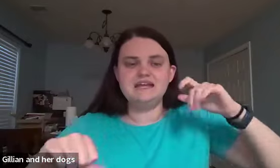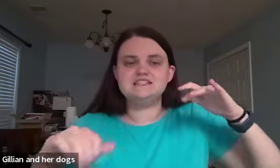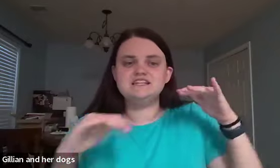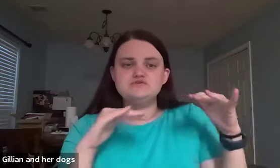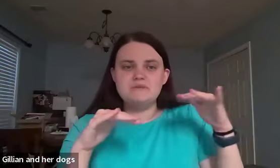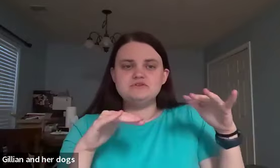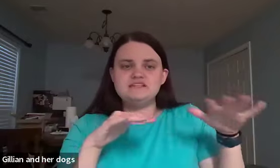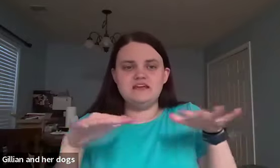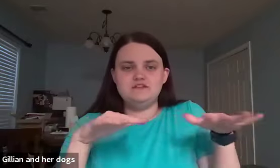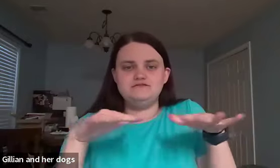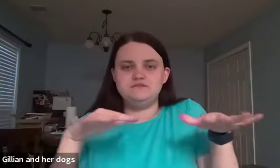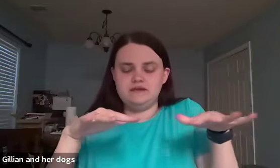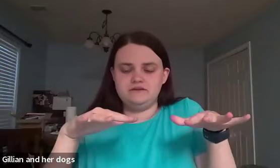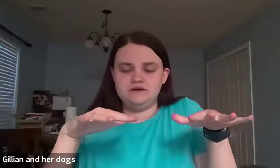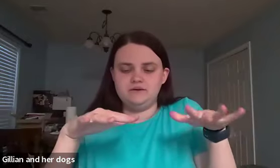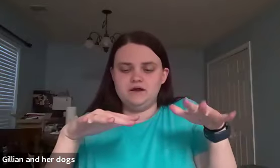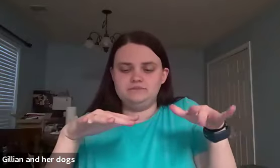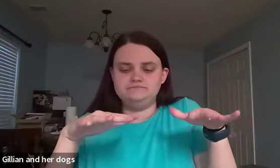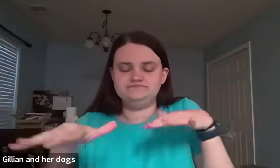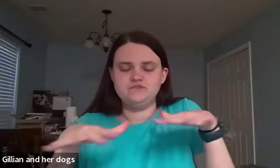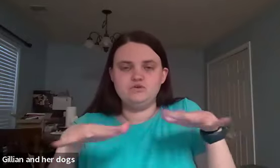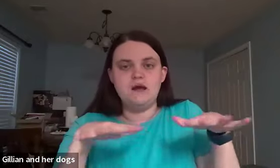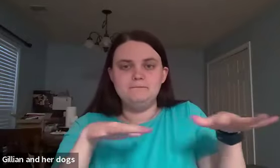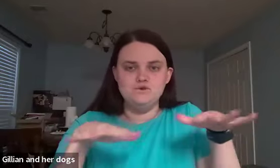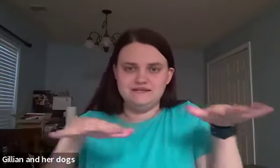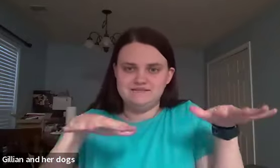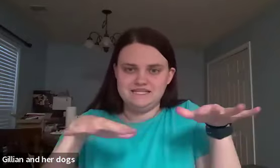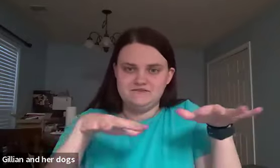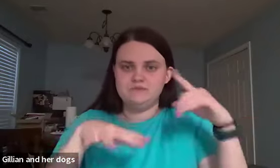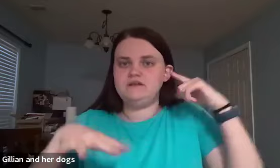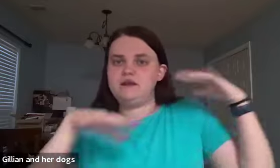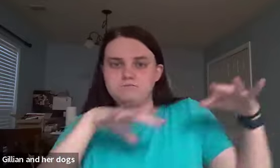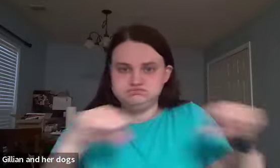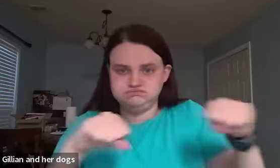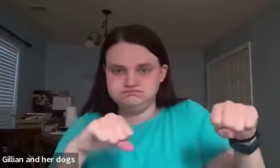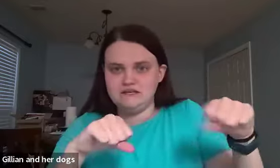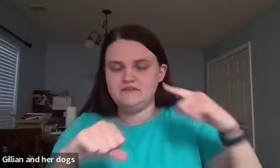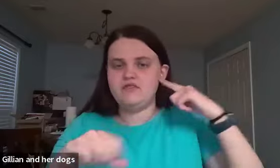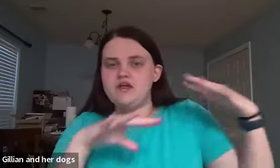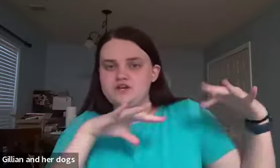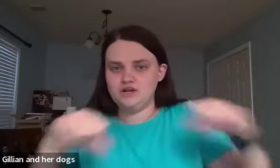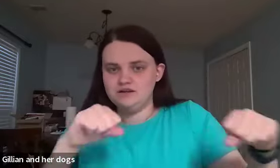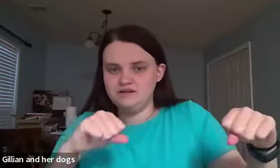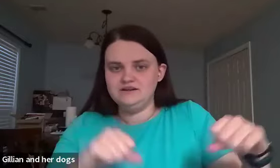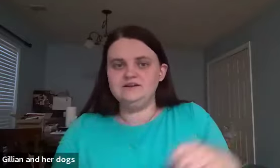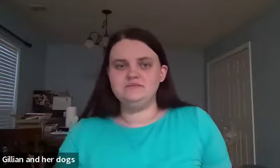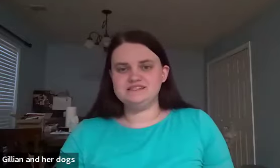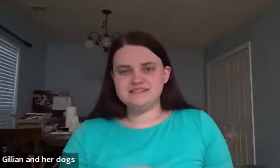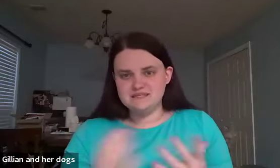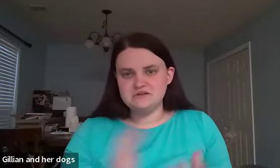And it's like to represent like the ground moving, like it's vibrating, like the thunder. Because that's